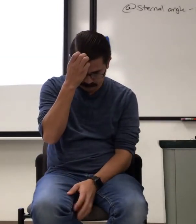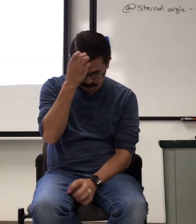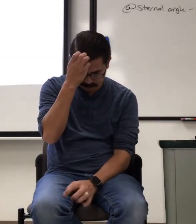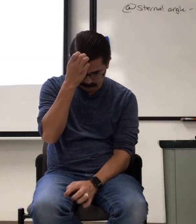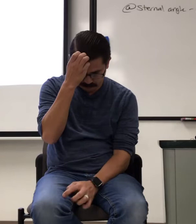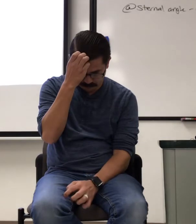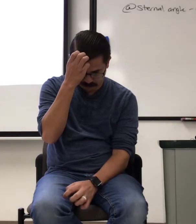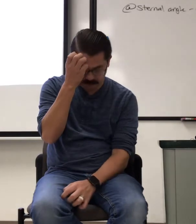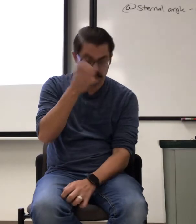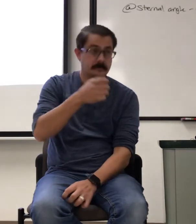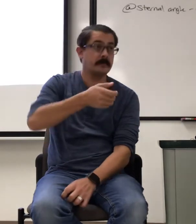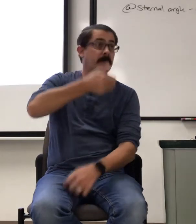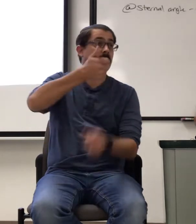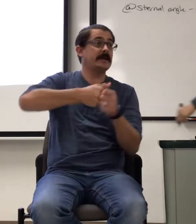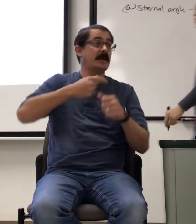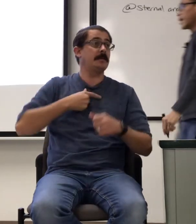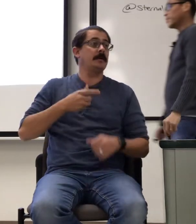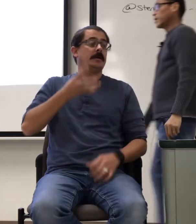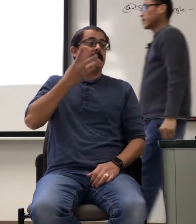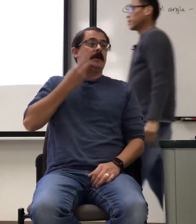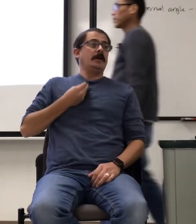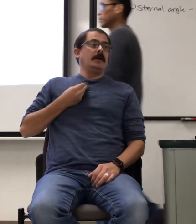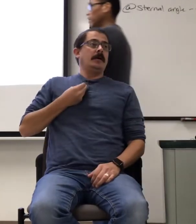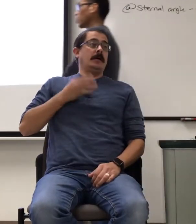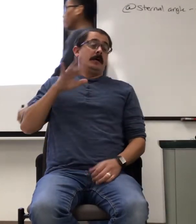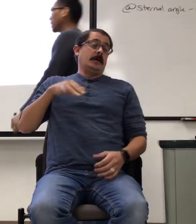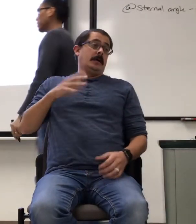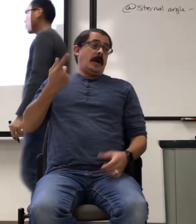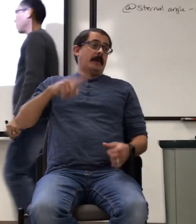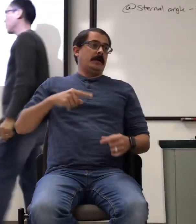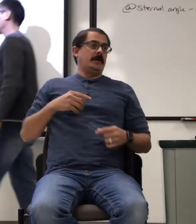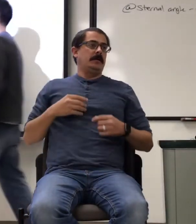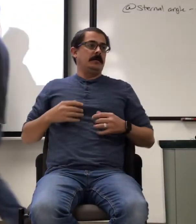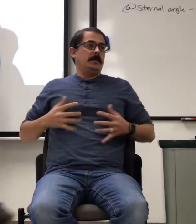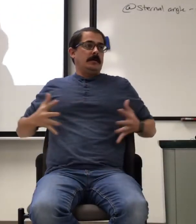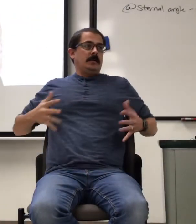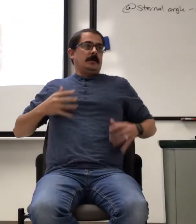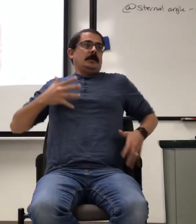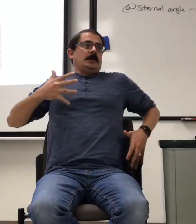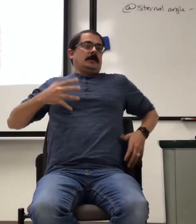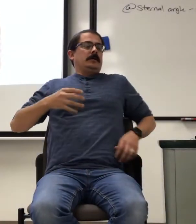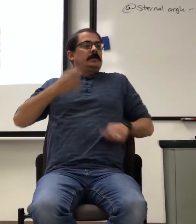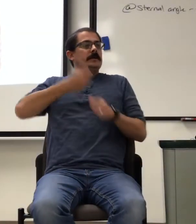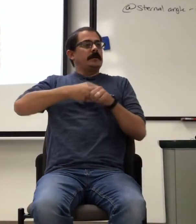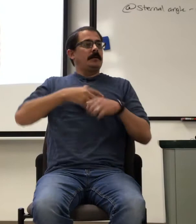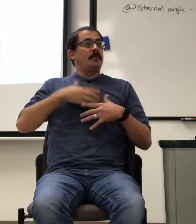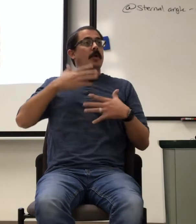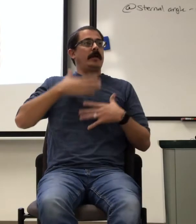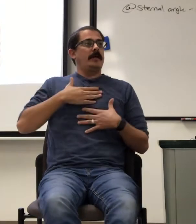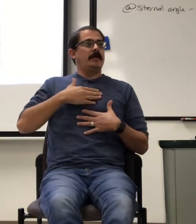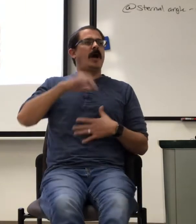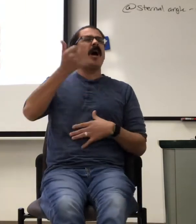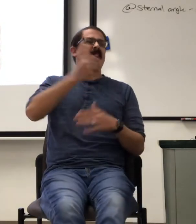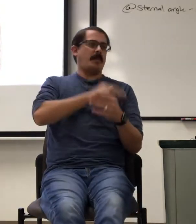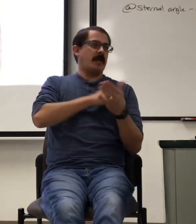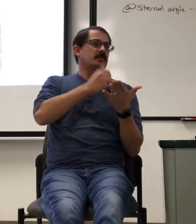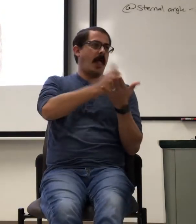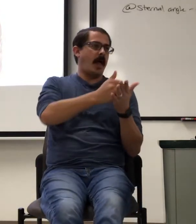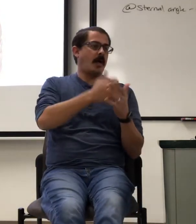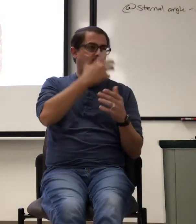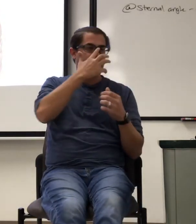So every time you take a breath in, that's kind of what's happening. Now to go back to the previous slide, there are other muscles that help you